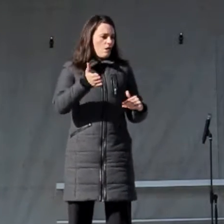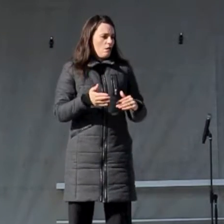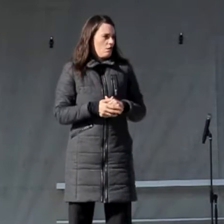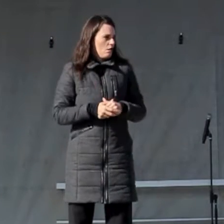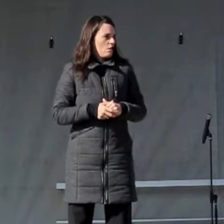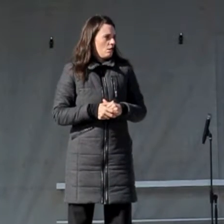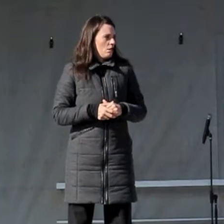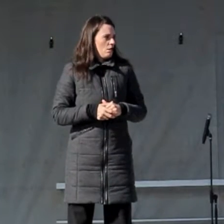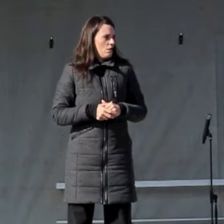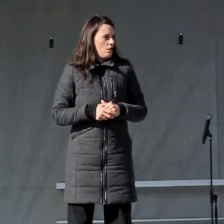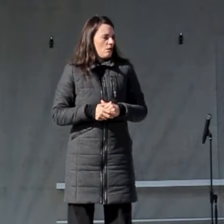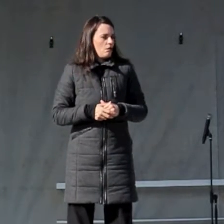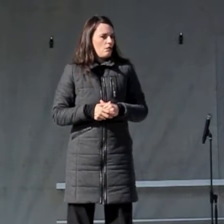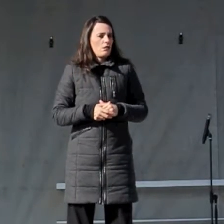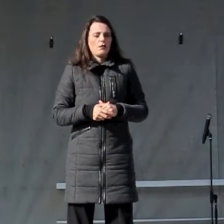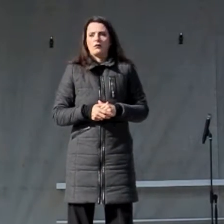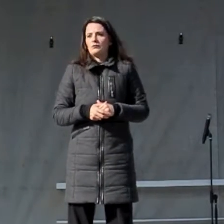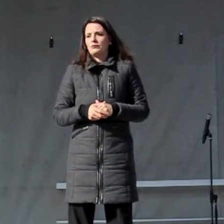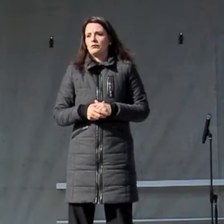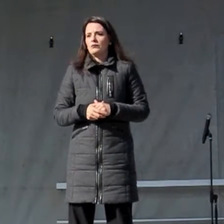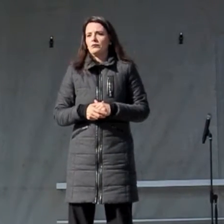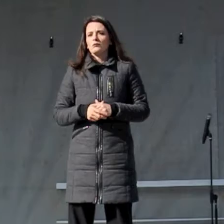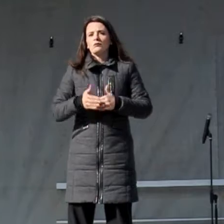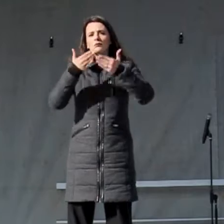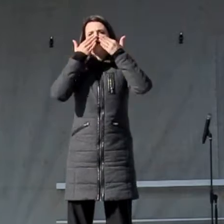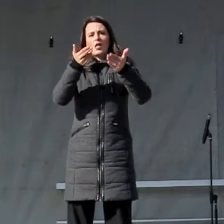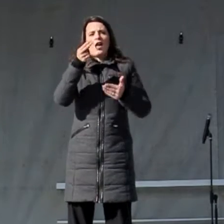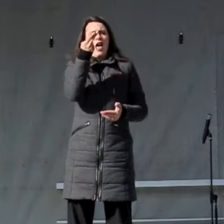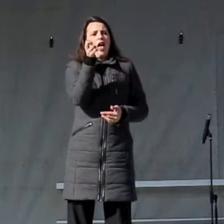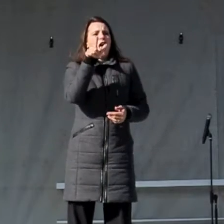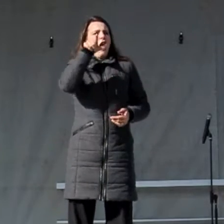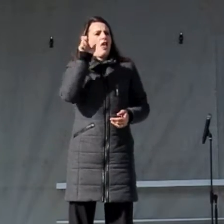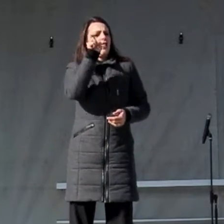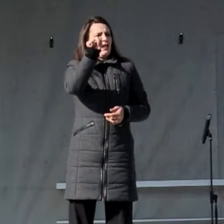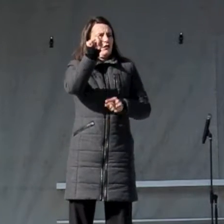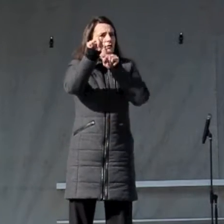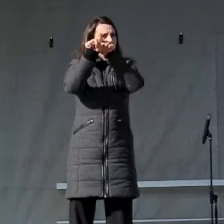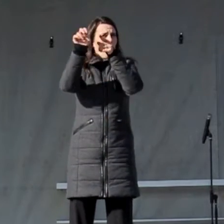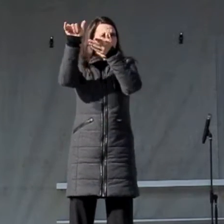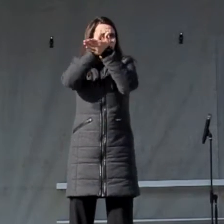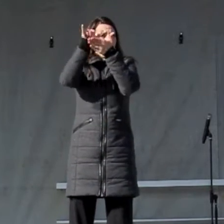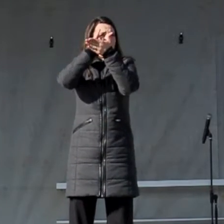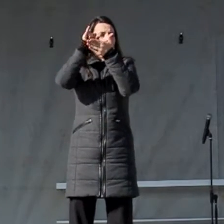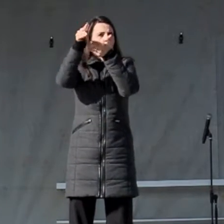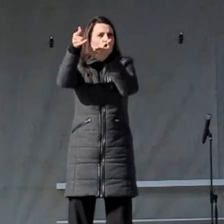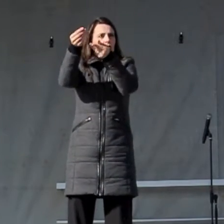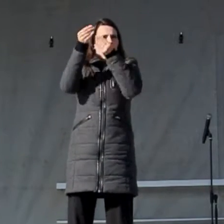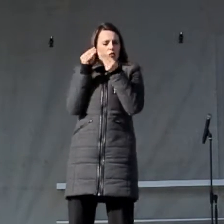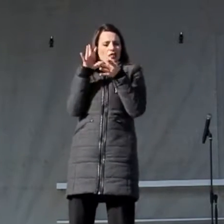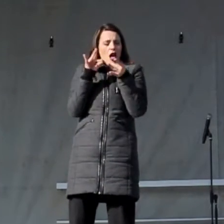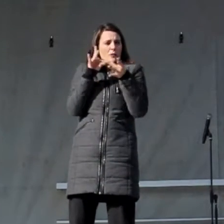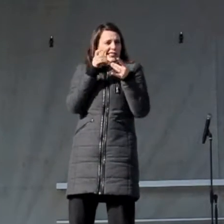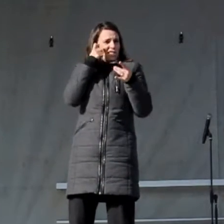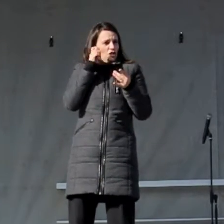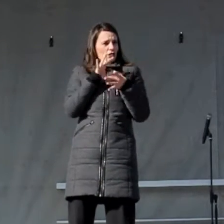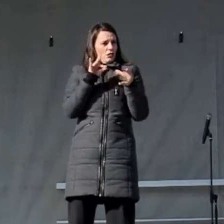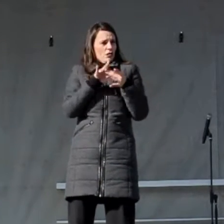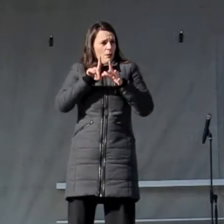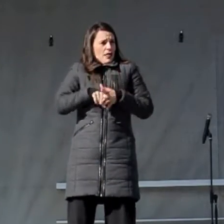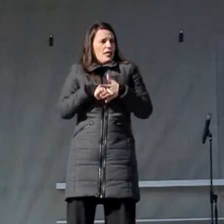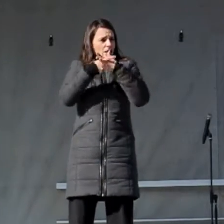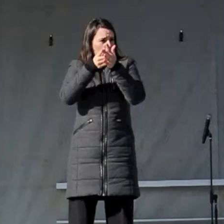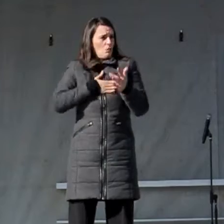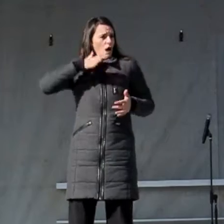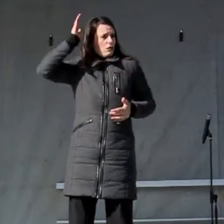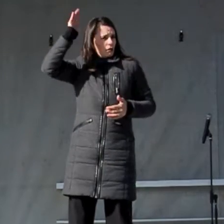I want to thank my friend Helen from New York for giving me that comment that I read in the beginning